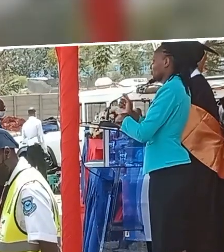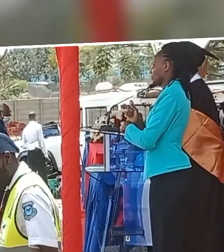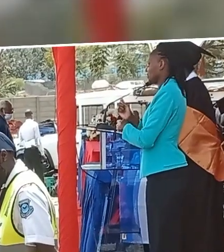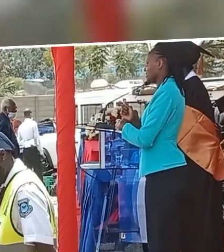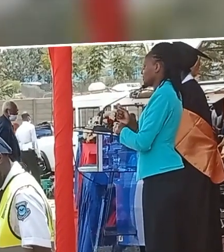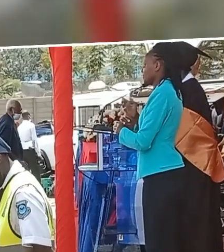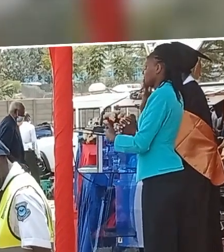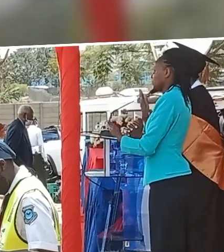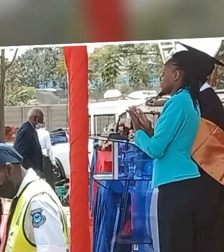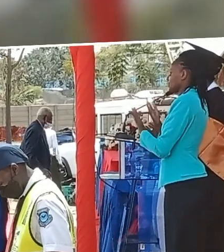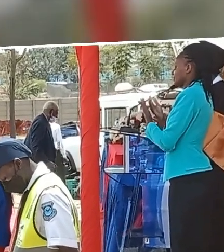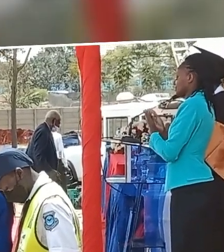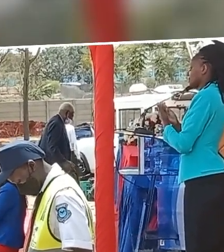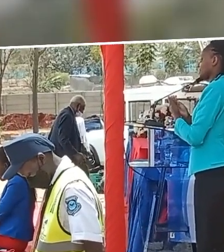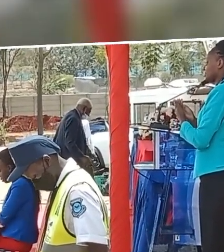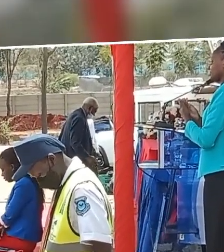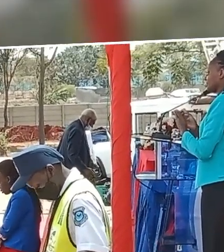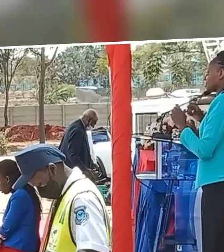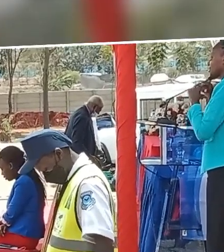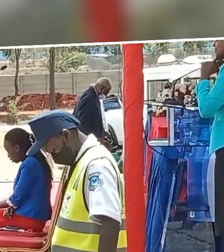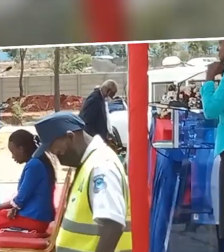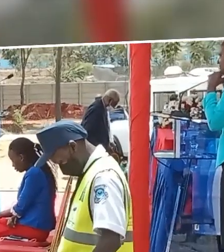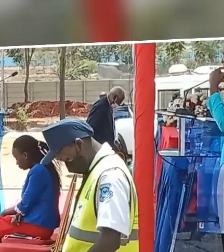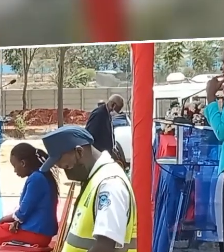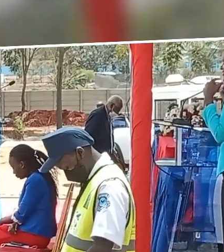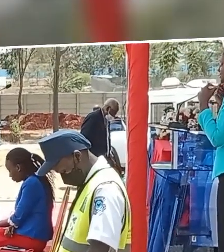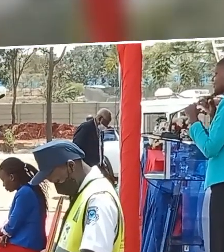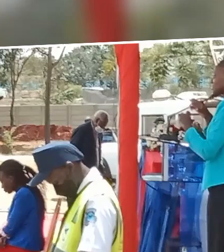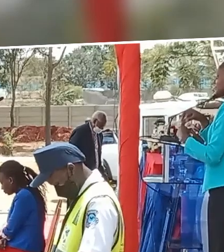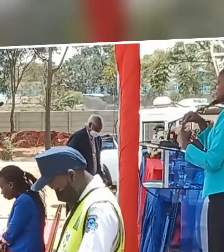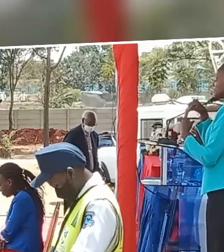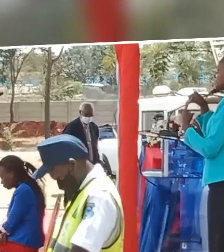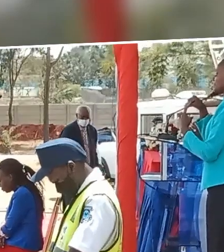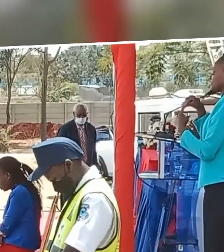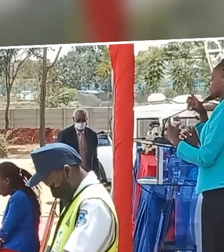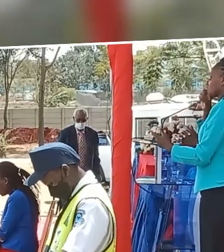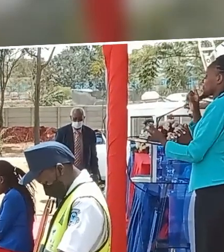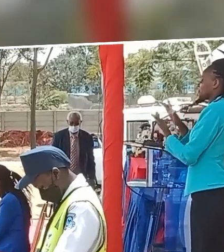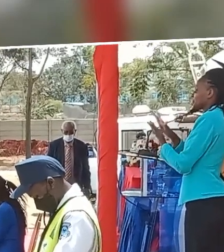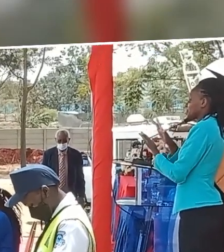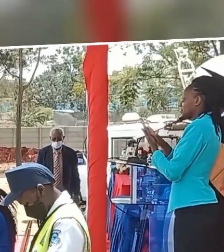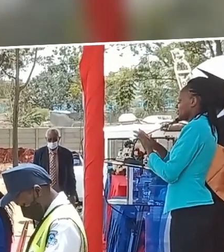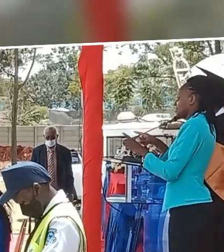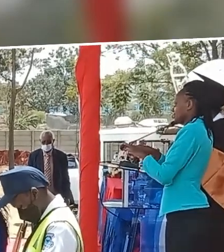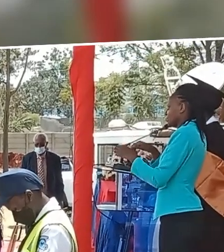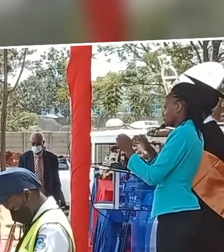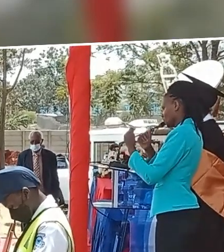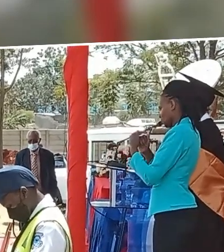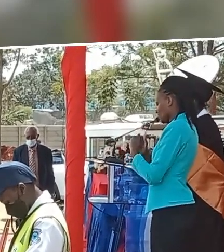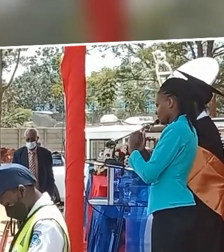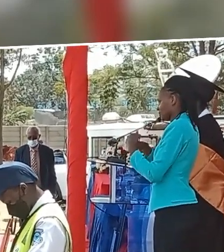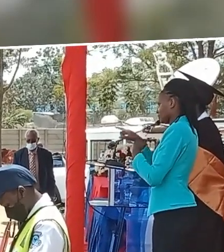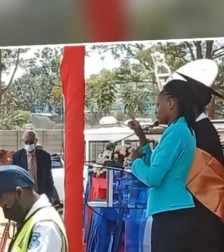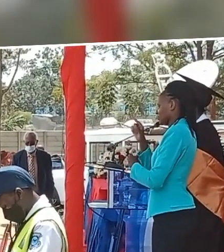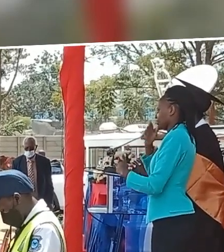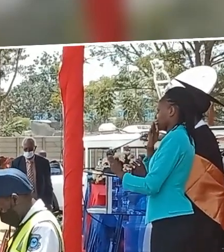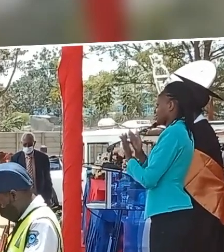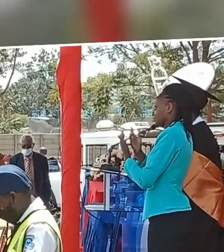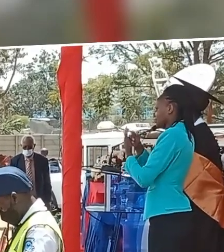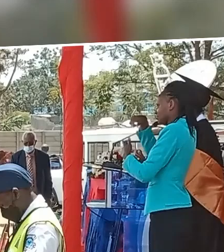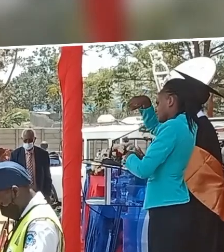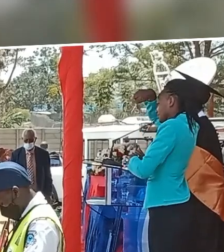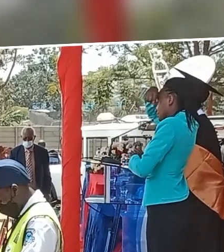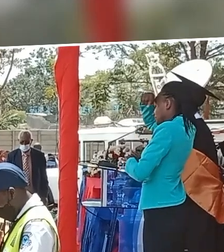We thank you for our chief guest, our Father. We give you praise and we worship you. Thank you for the graduates. Thank